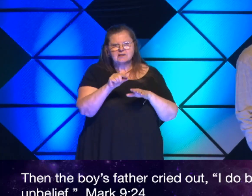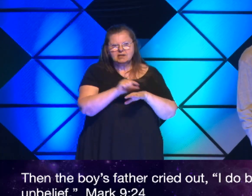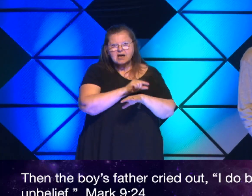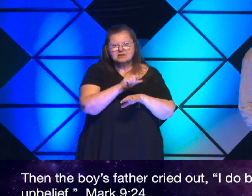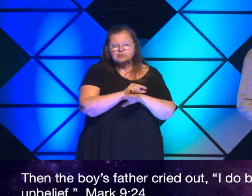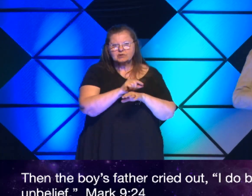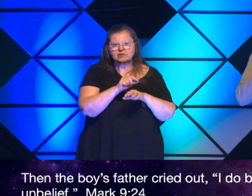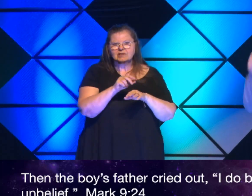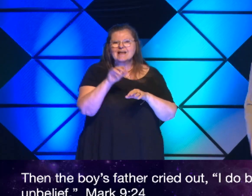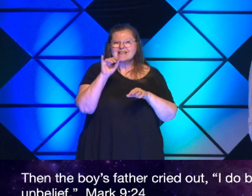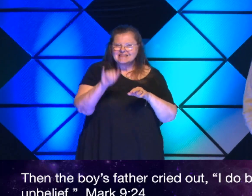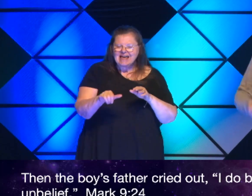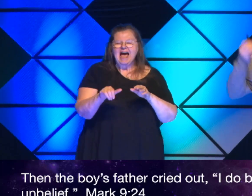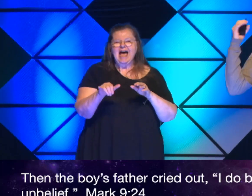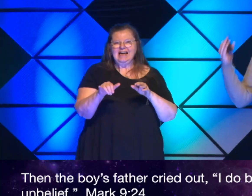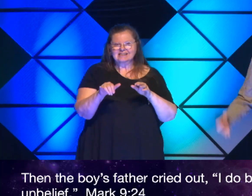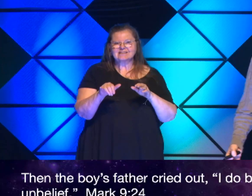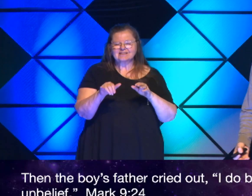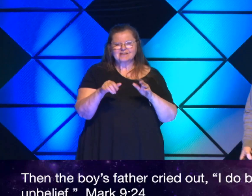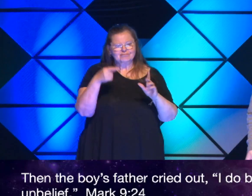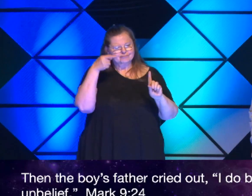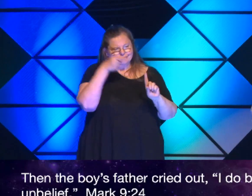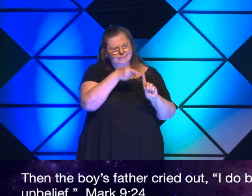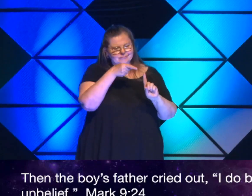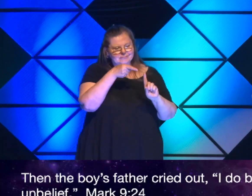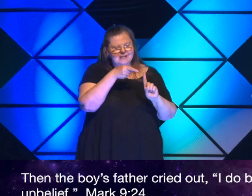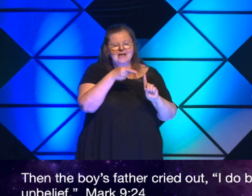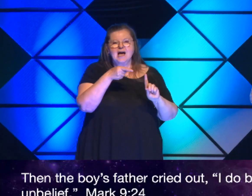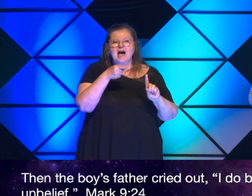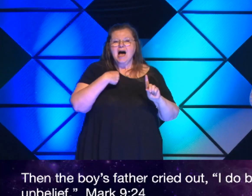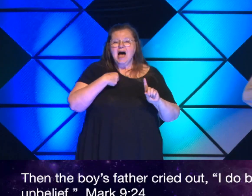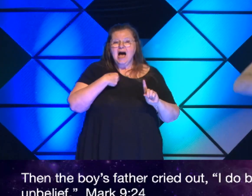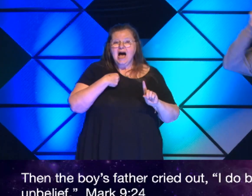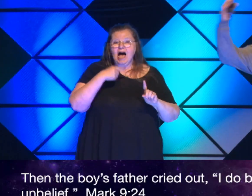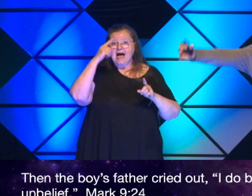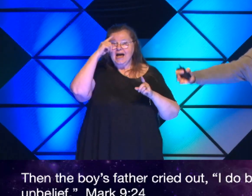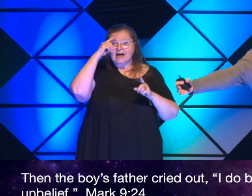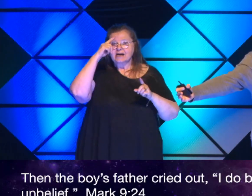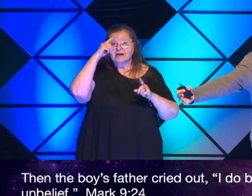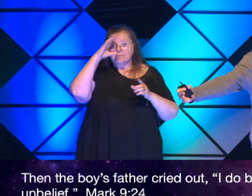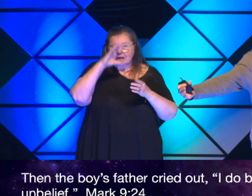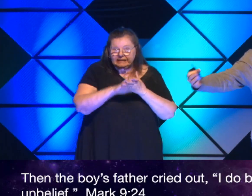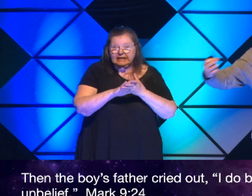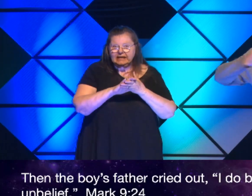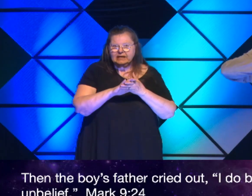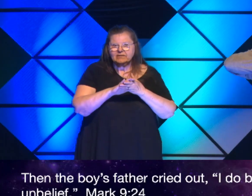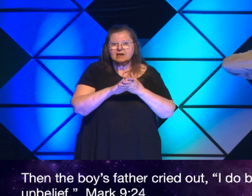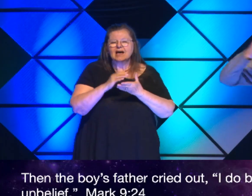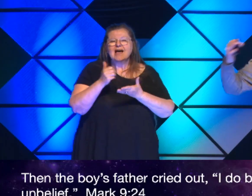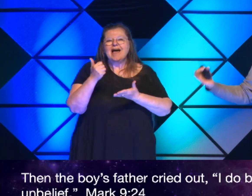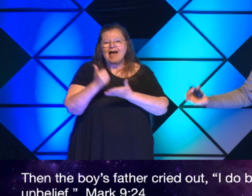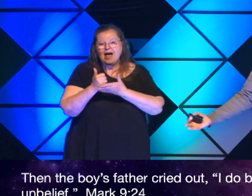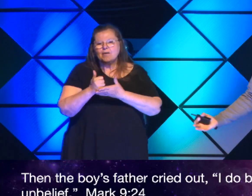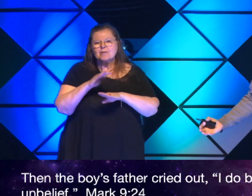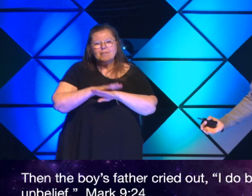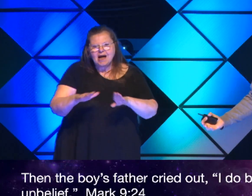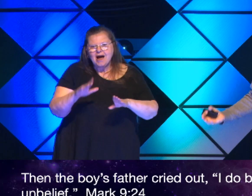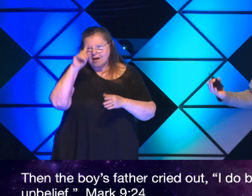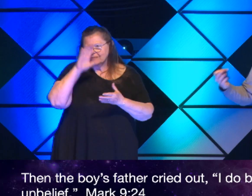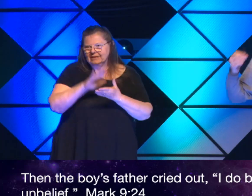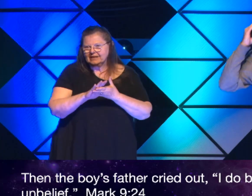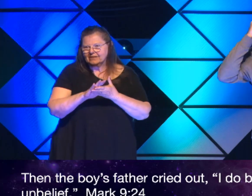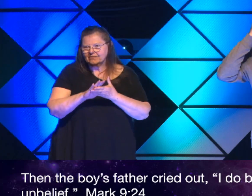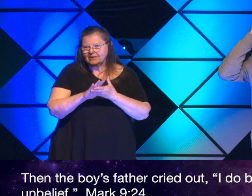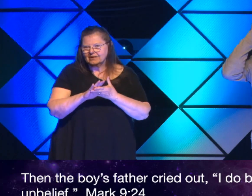about. I believe, but help my unbelief. It's from the beginning to the end of the Gospel of Mark. It's a space of confusion